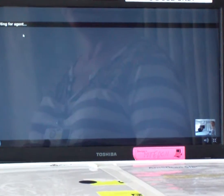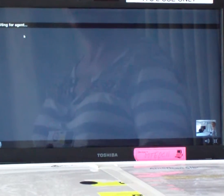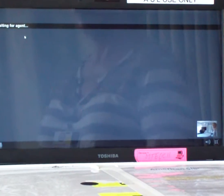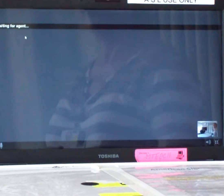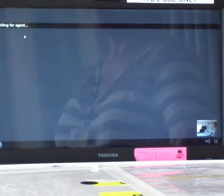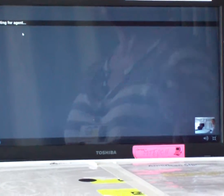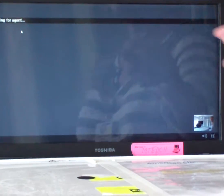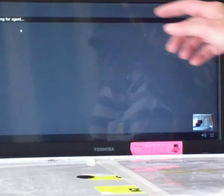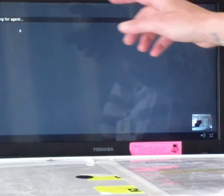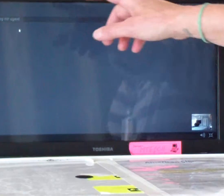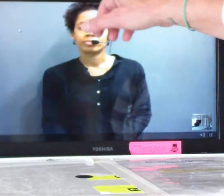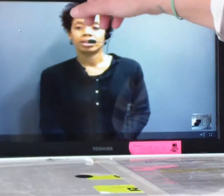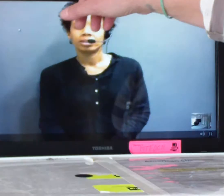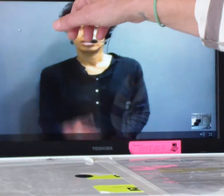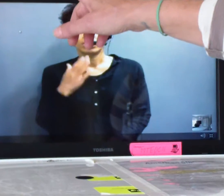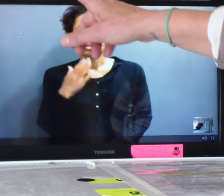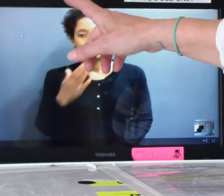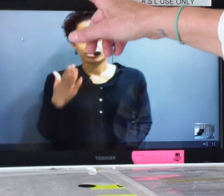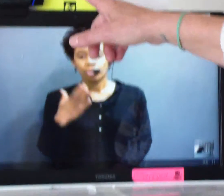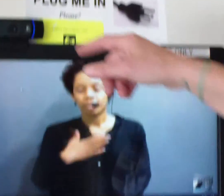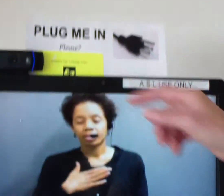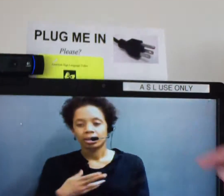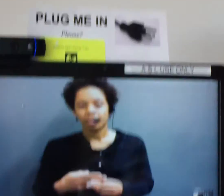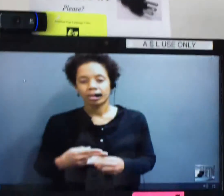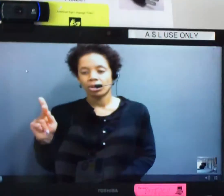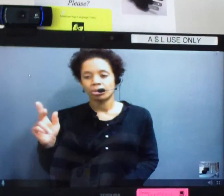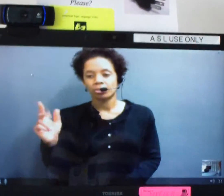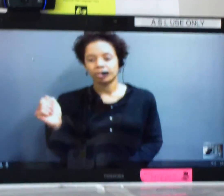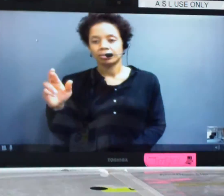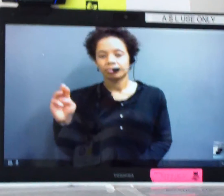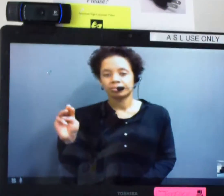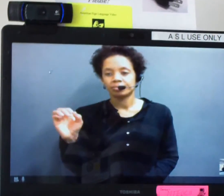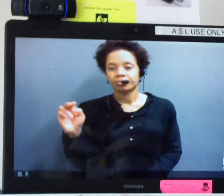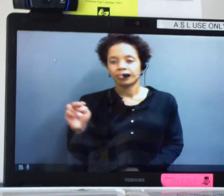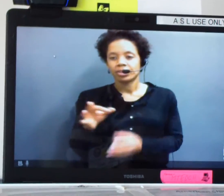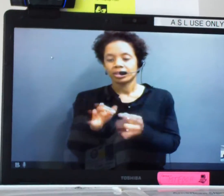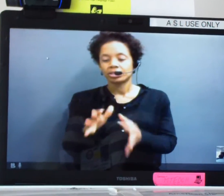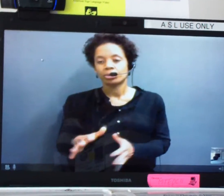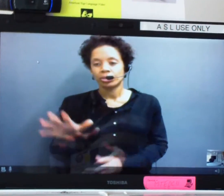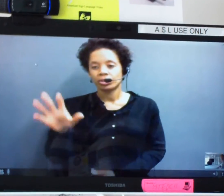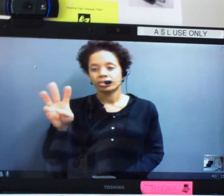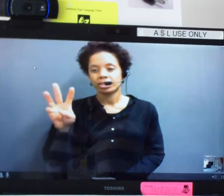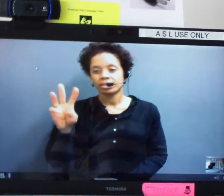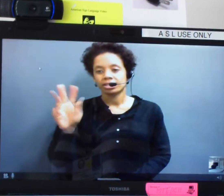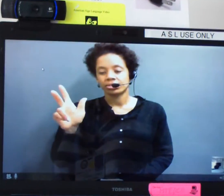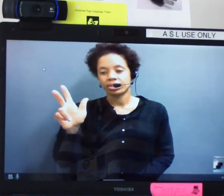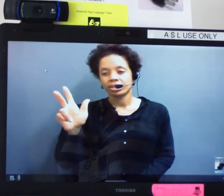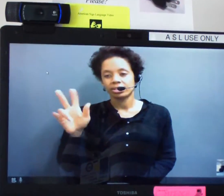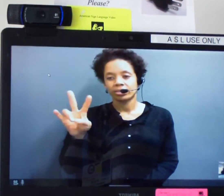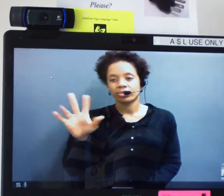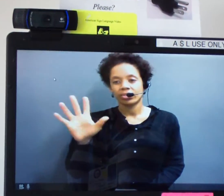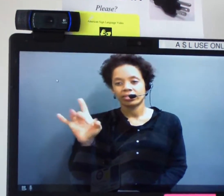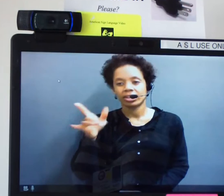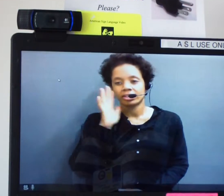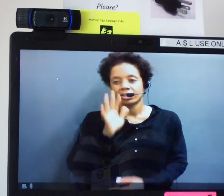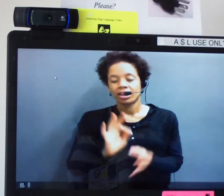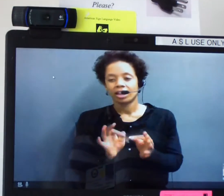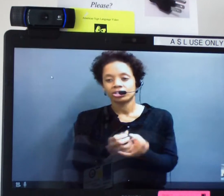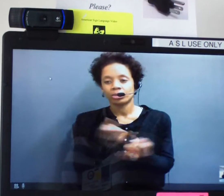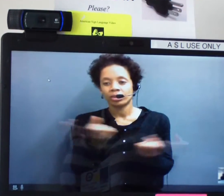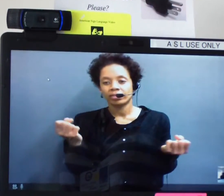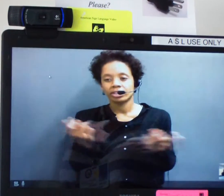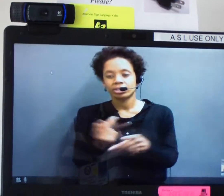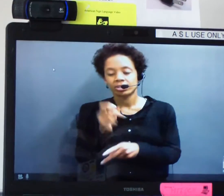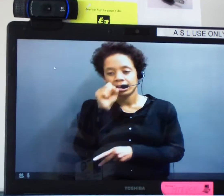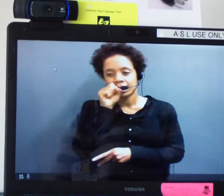Up in the corner here, you'll see the camera. Good morning. My name's Carmen. Interpreter 663-758.